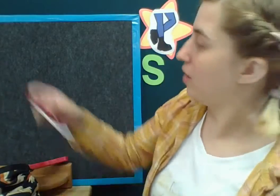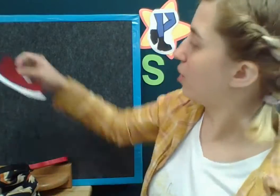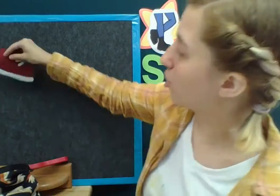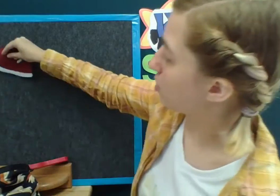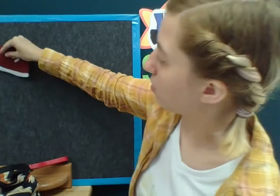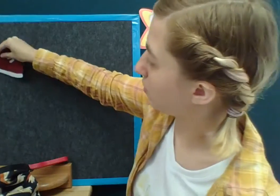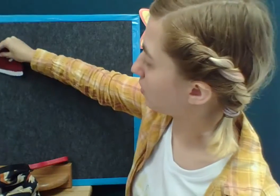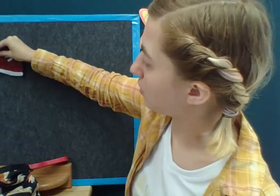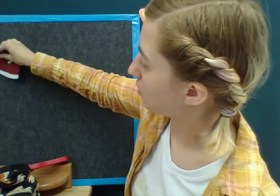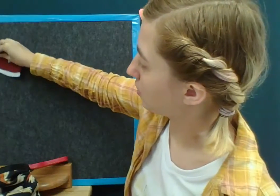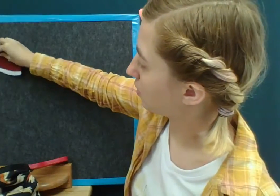three,